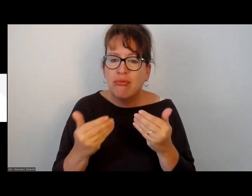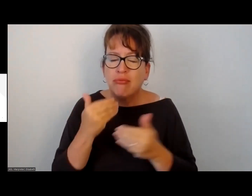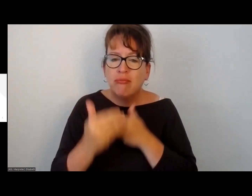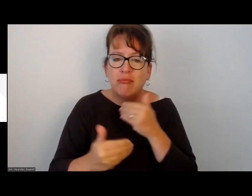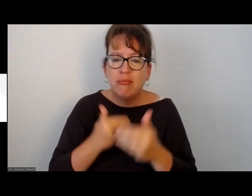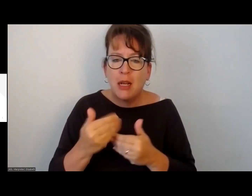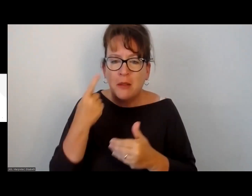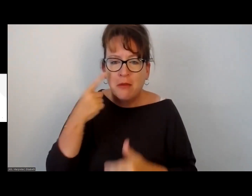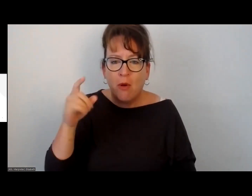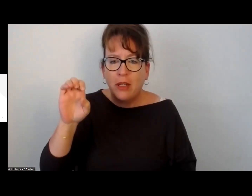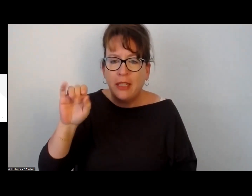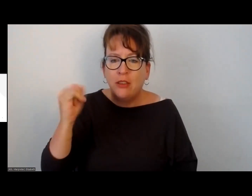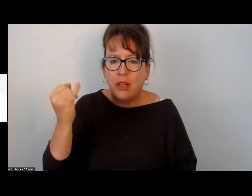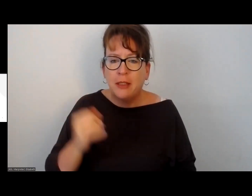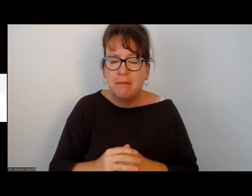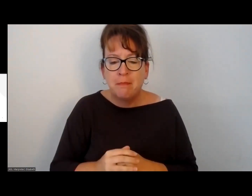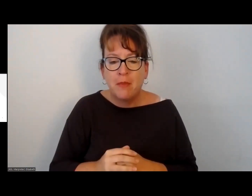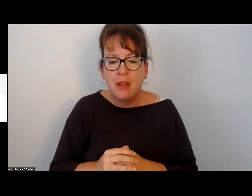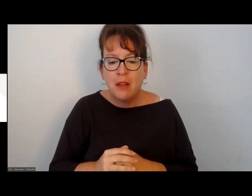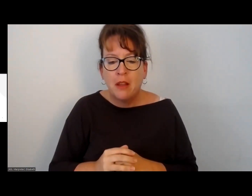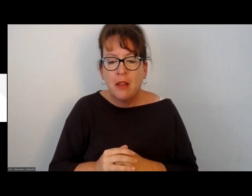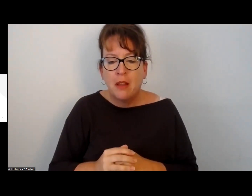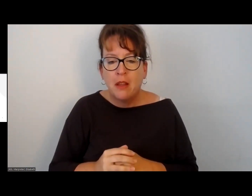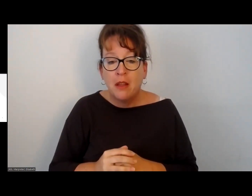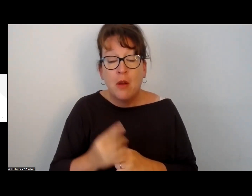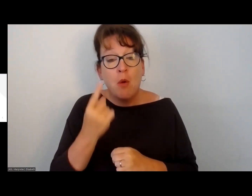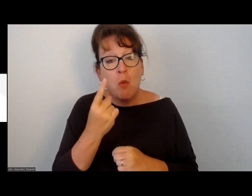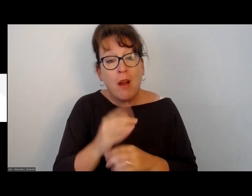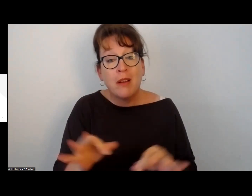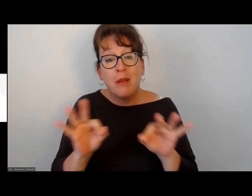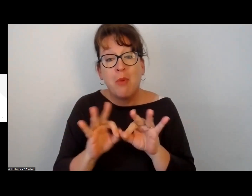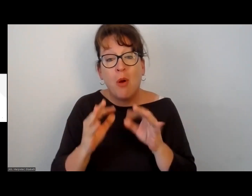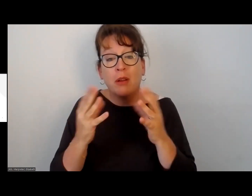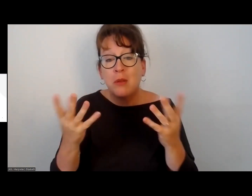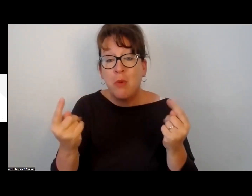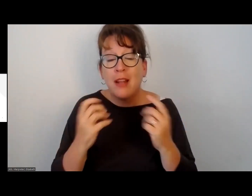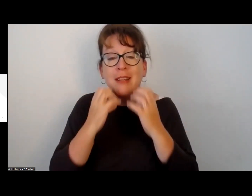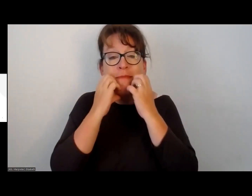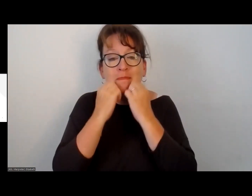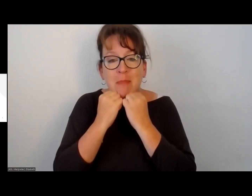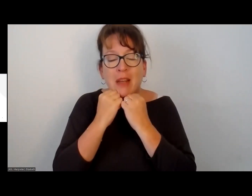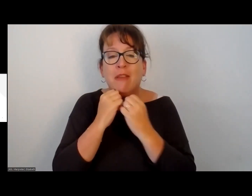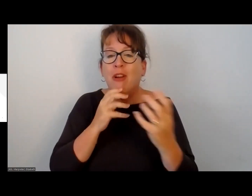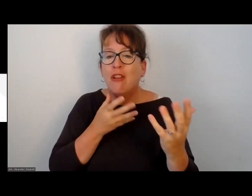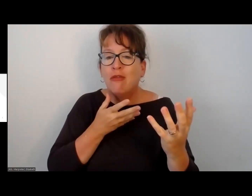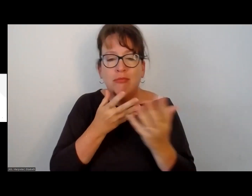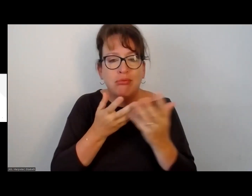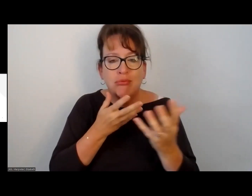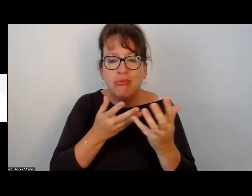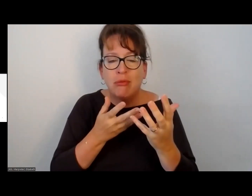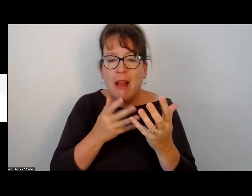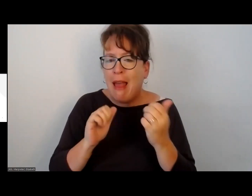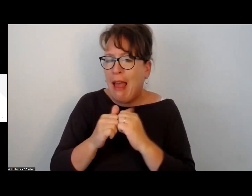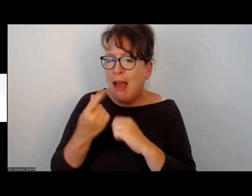And so, one of them is meaningful engagement. And so how do we improve the way we